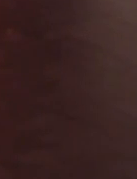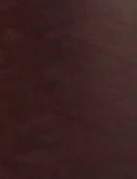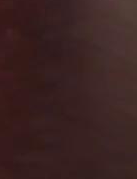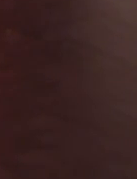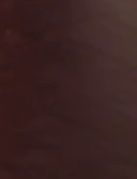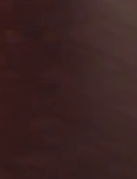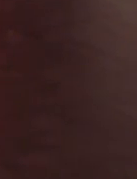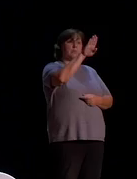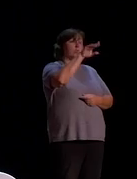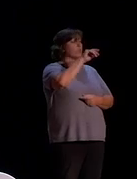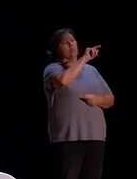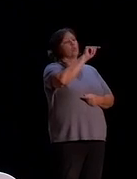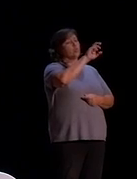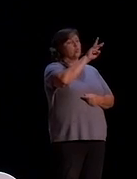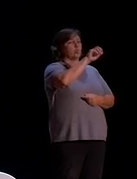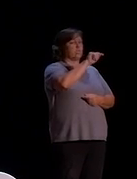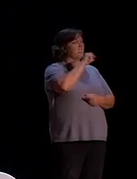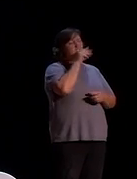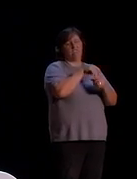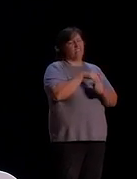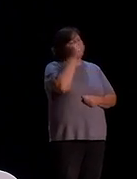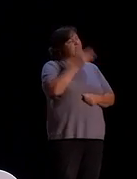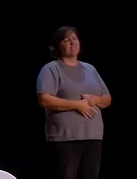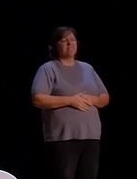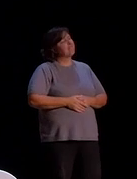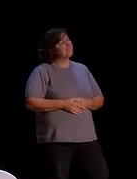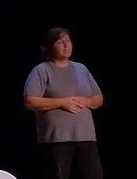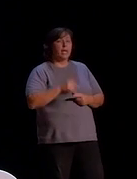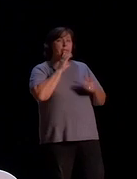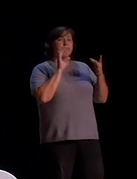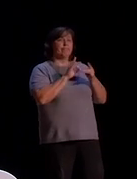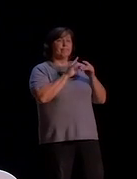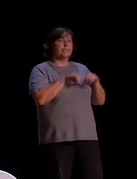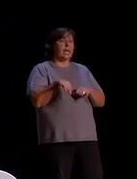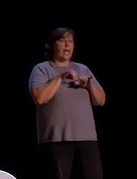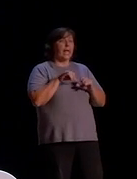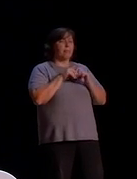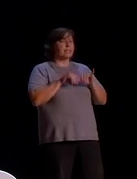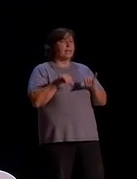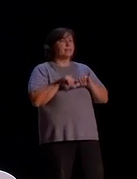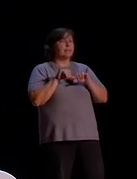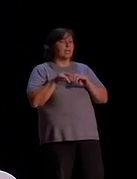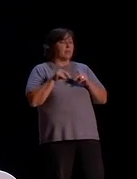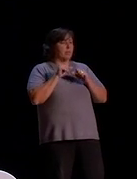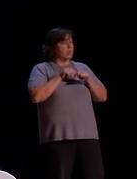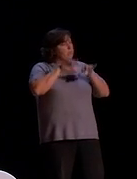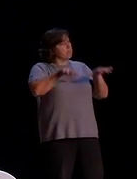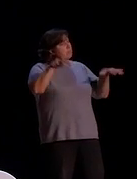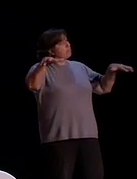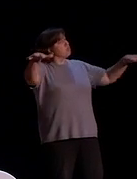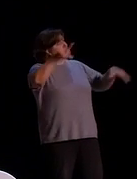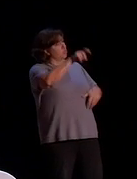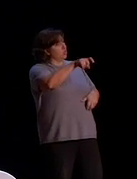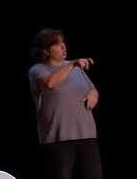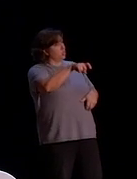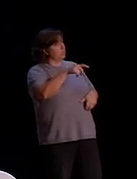on Facebook or retweeting, not getting involved. That's your same circle. So get the word out farther. You need to make time